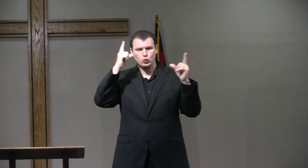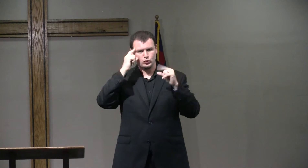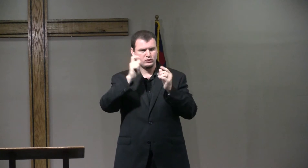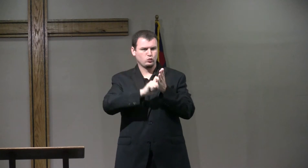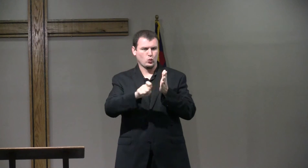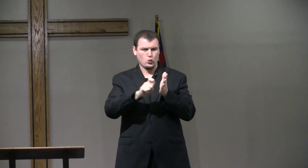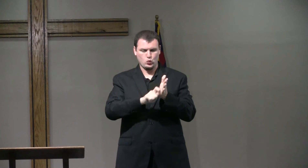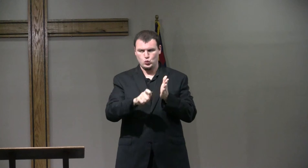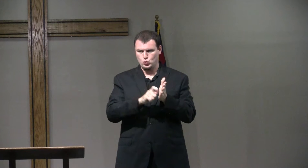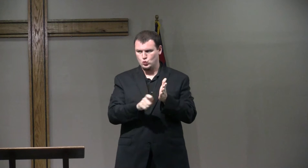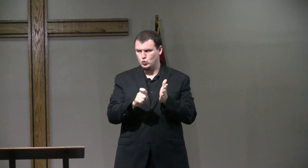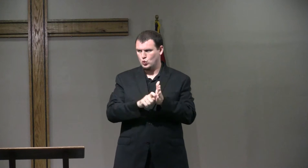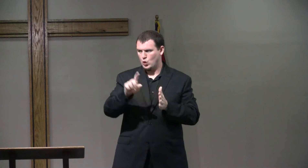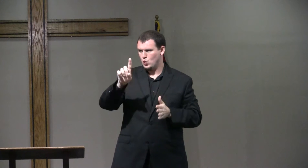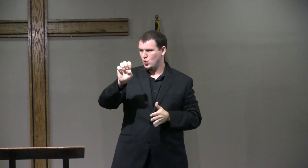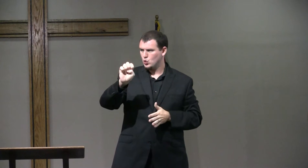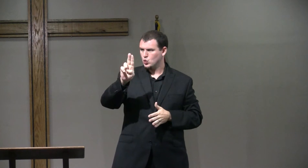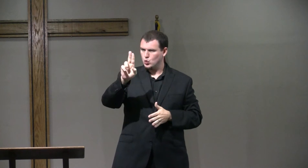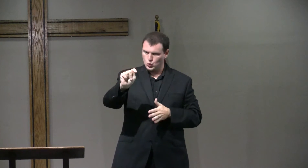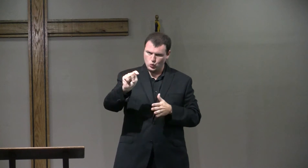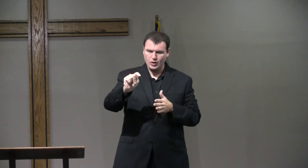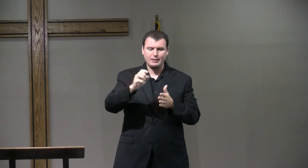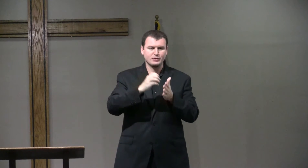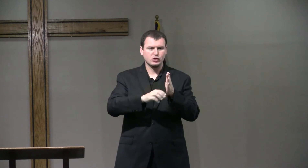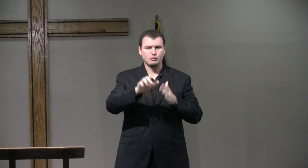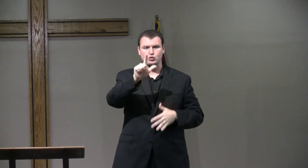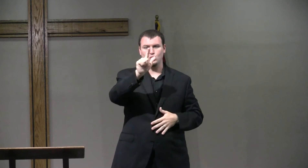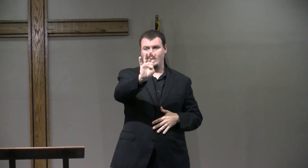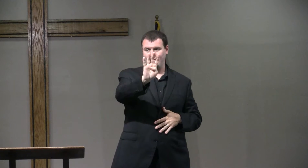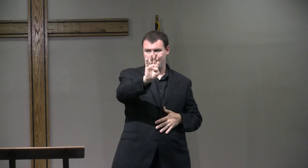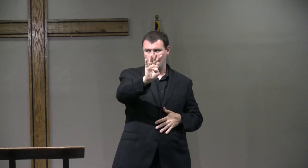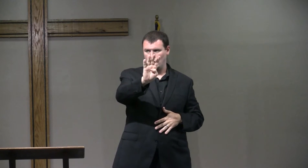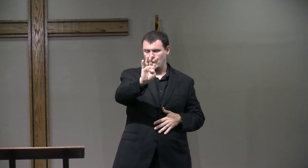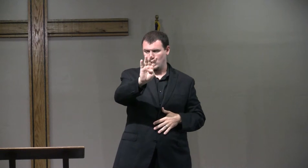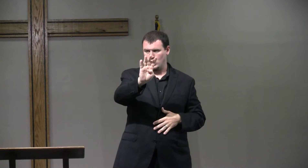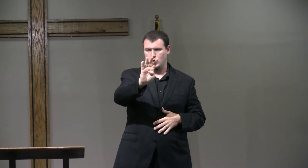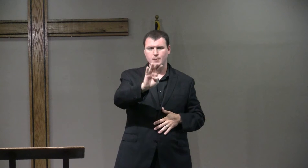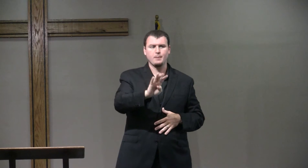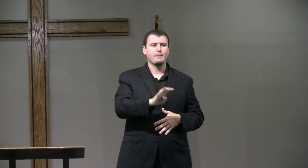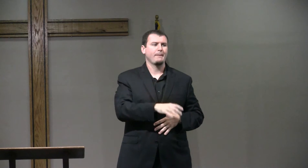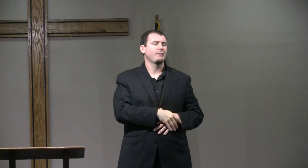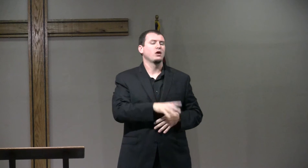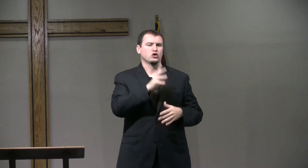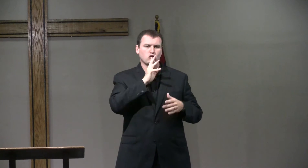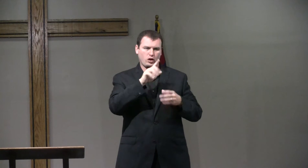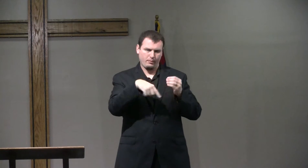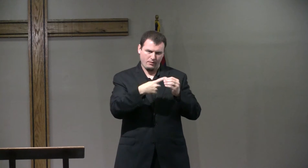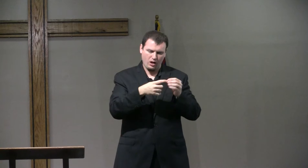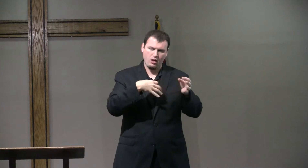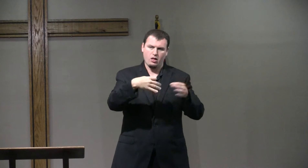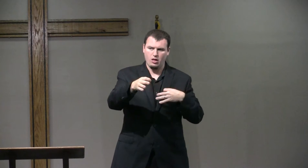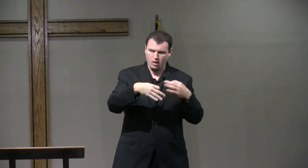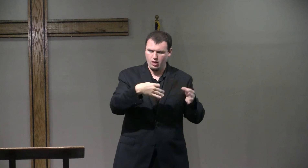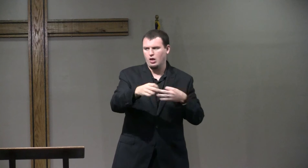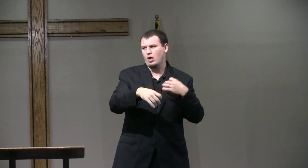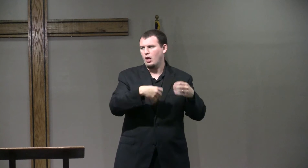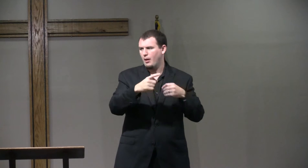This is not from the Ten Commandments, but from Moses, when he